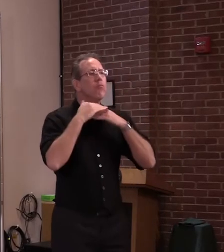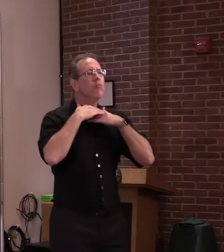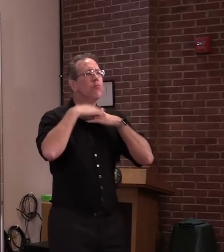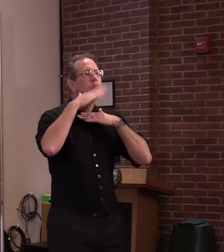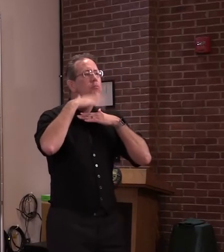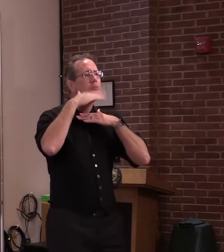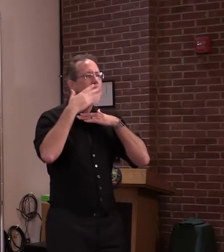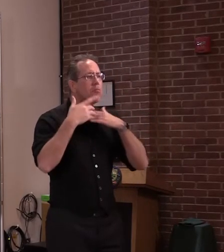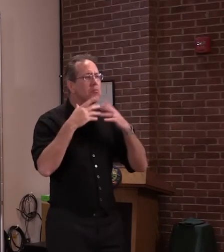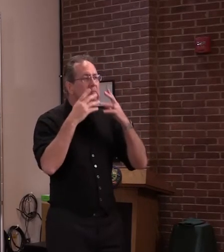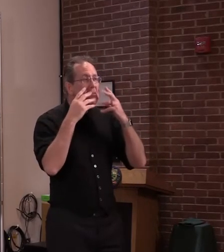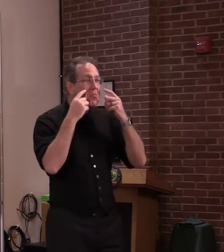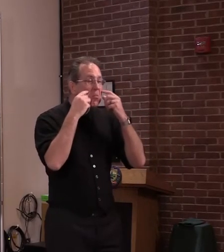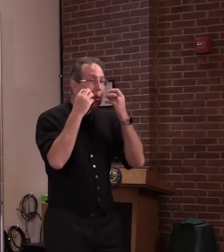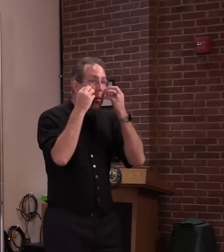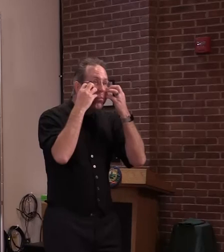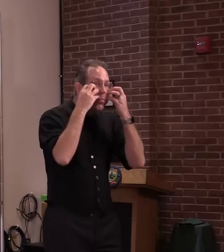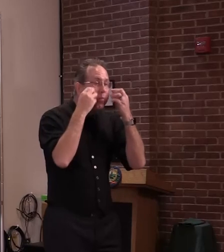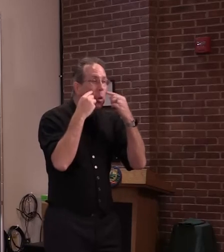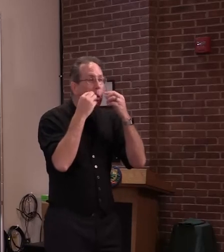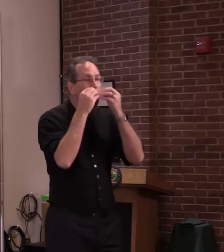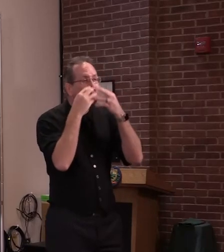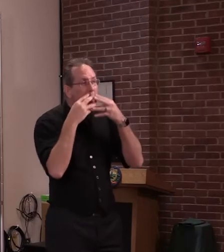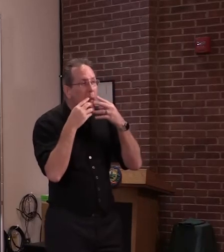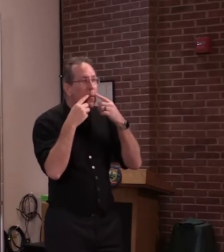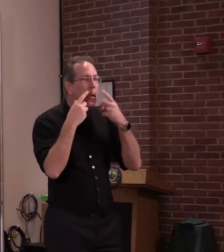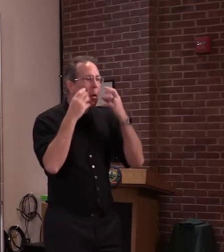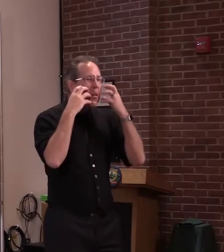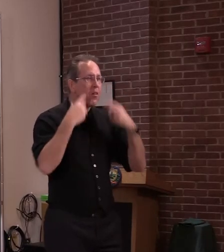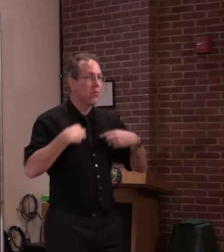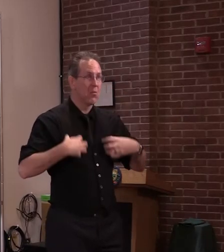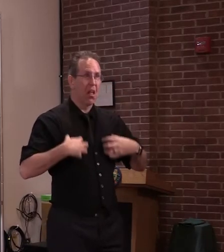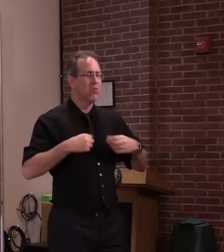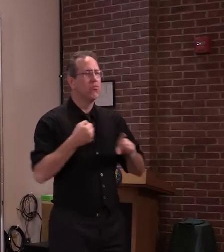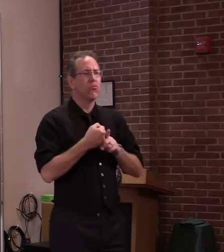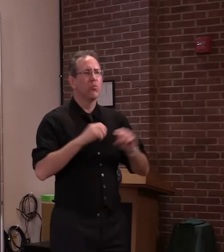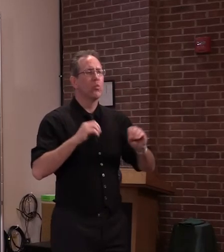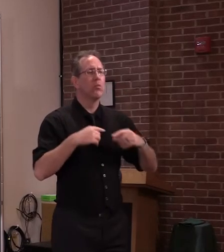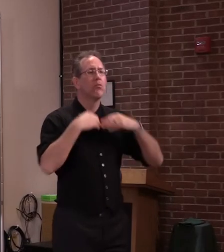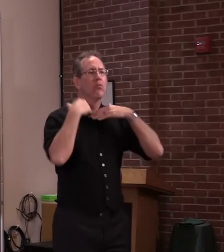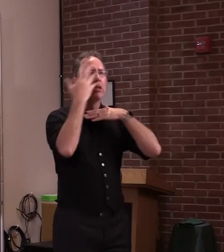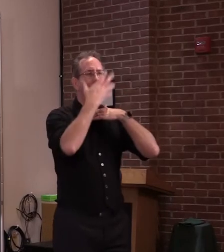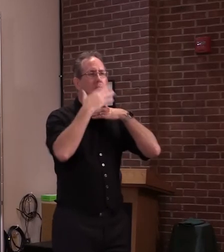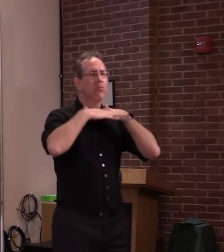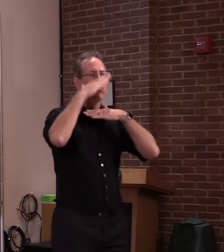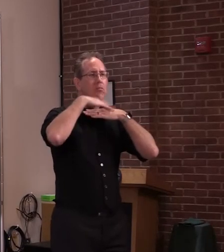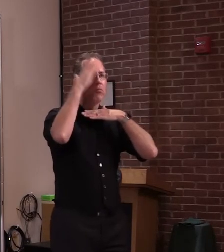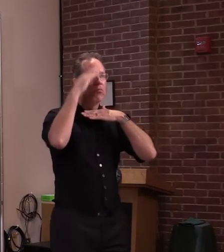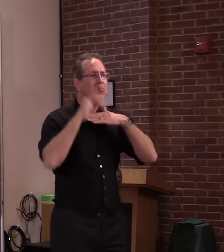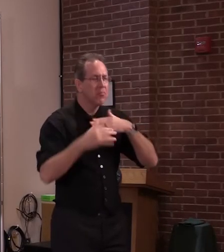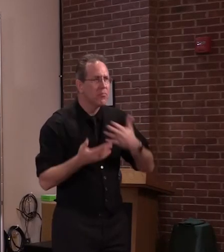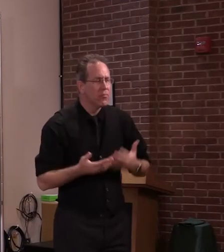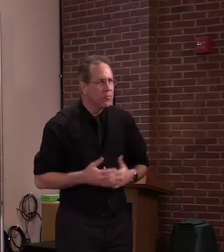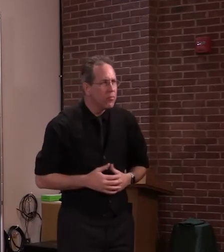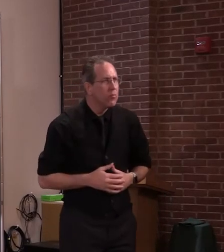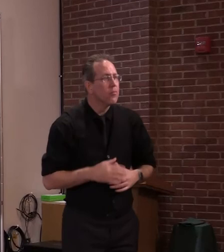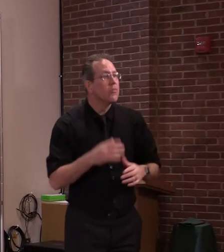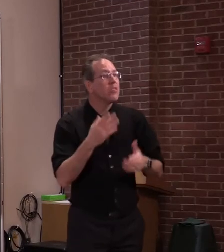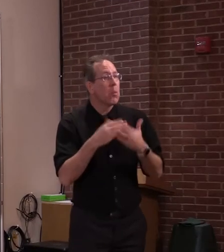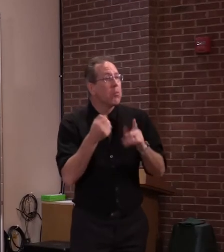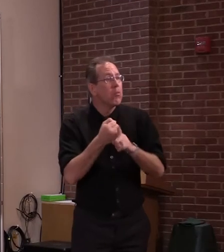effects rather than lower airway. So with viruses like respiratory syncytial virus, those affect the